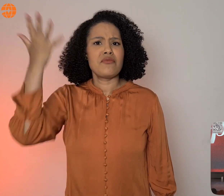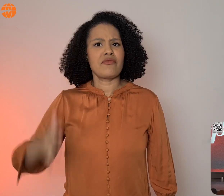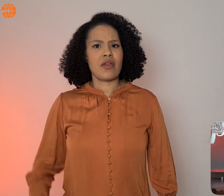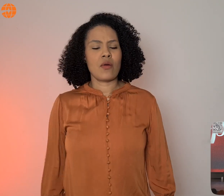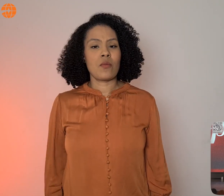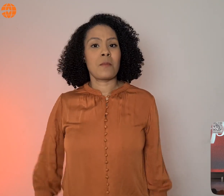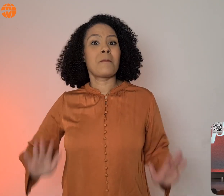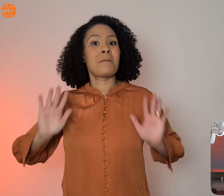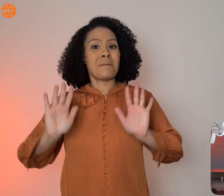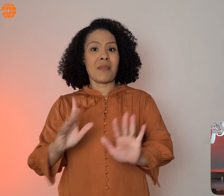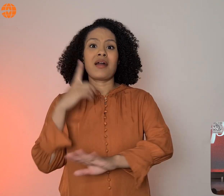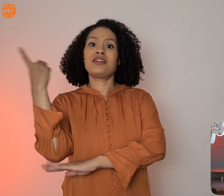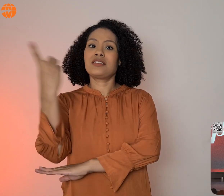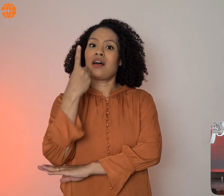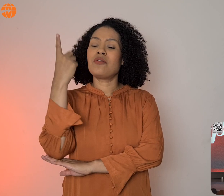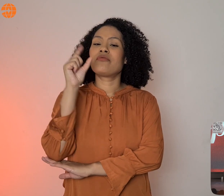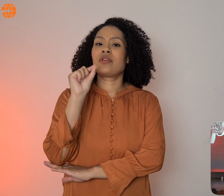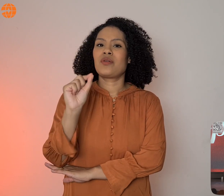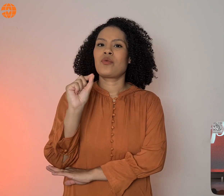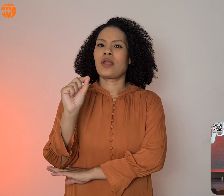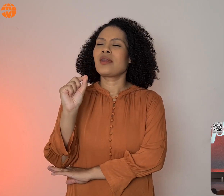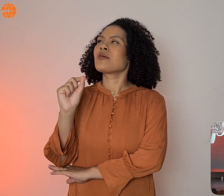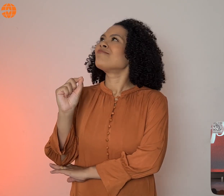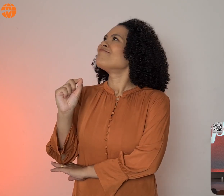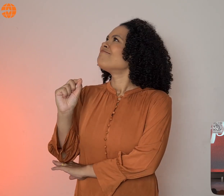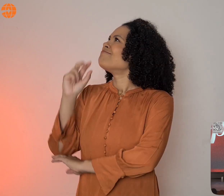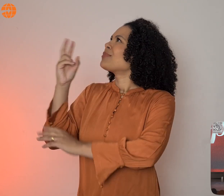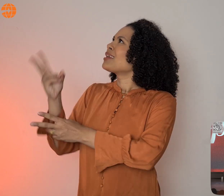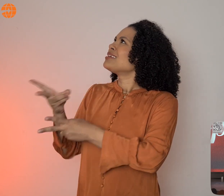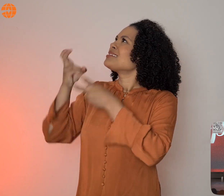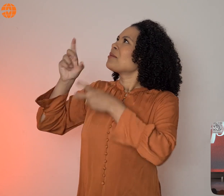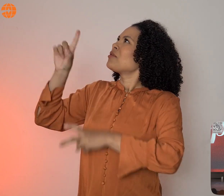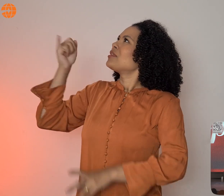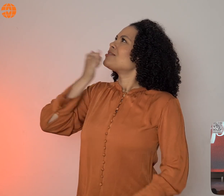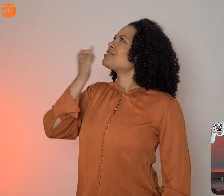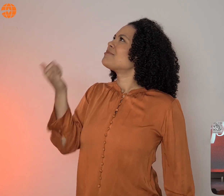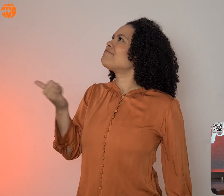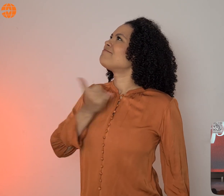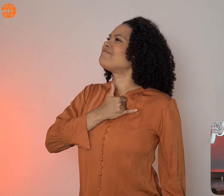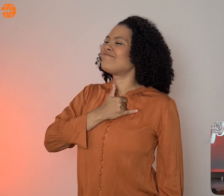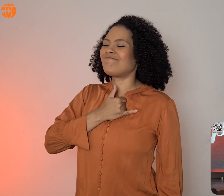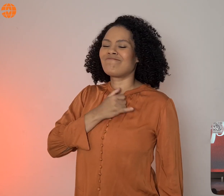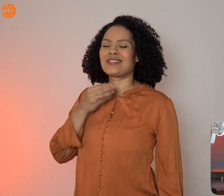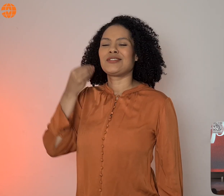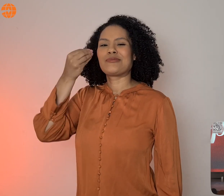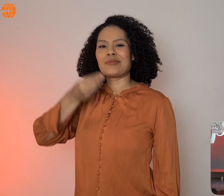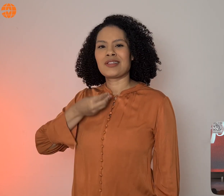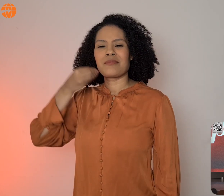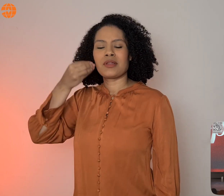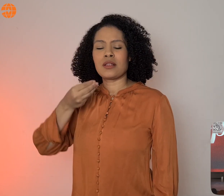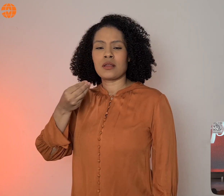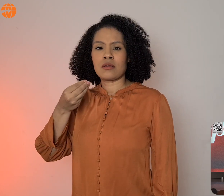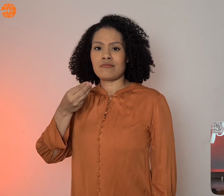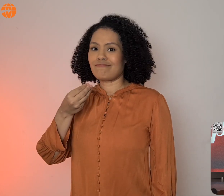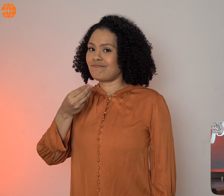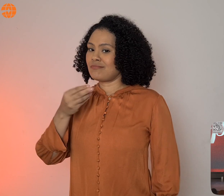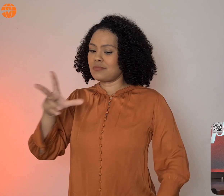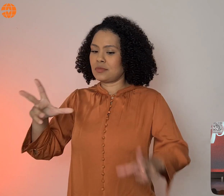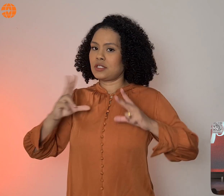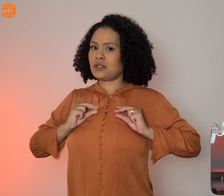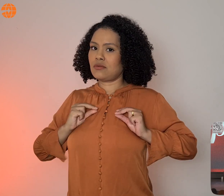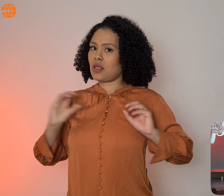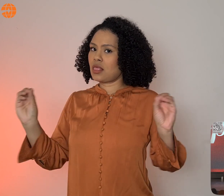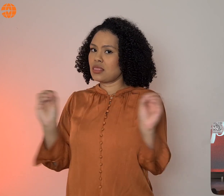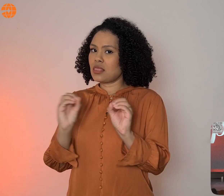David experienced God's forgiveness E Davi experimentou o perdão de Deus, that he did not deserve. que ele não